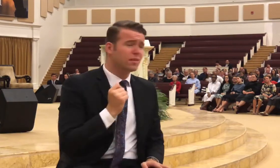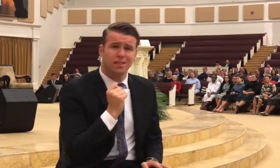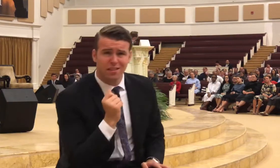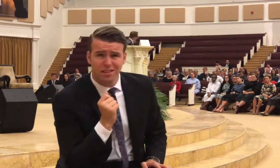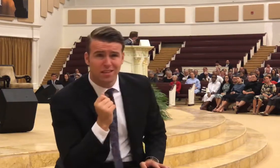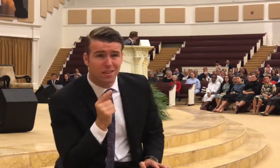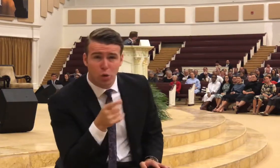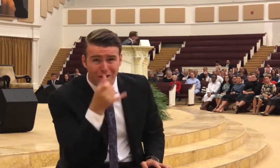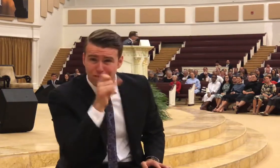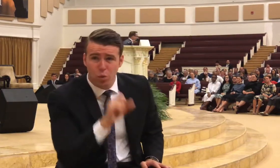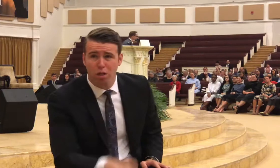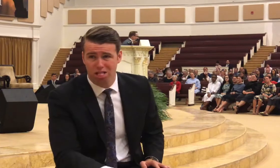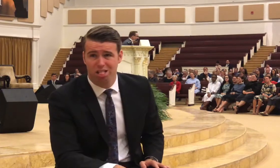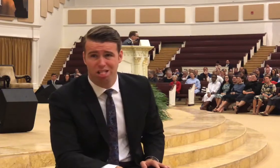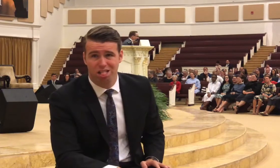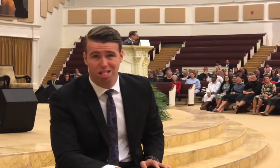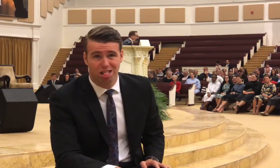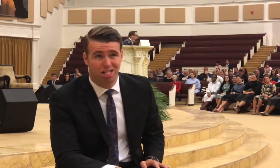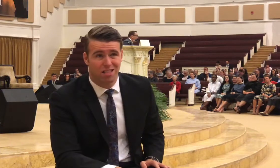you're a fool.